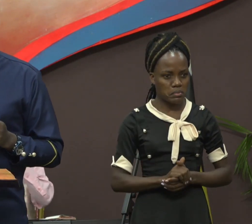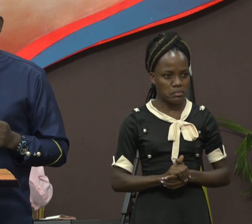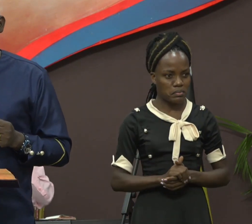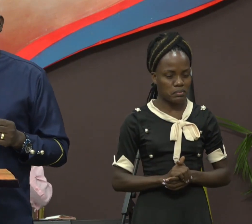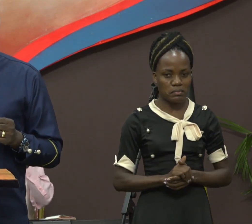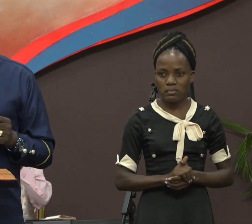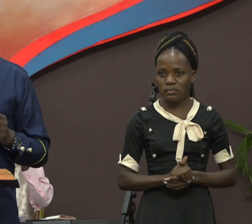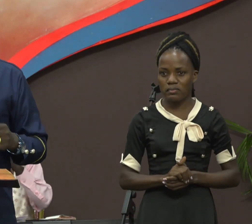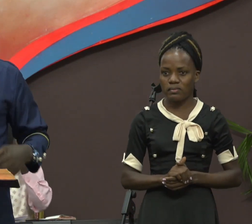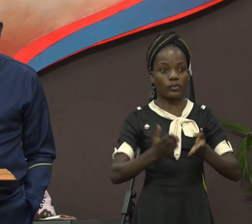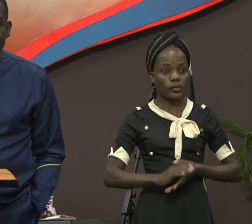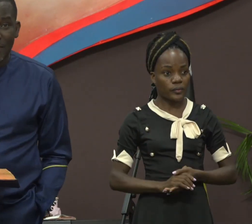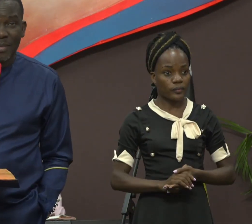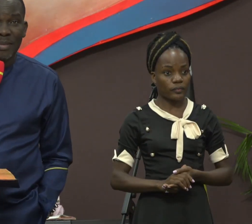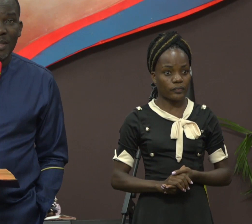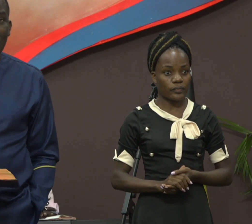Okay.